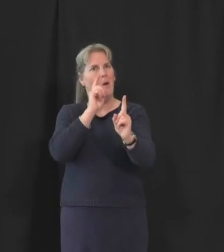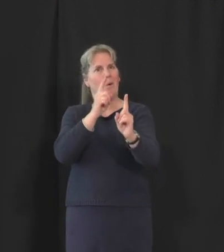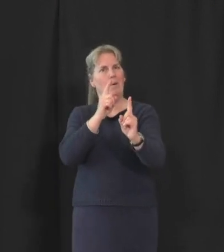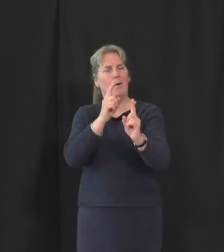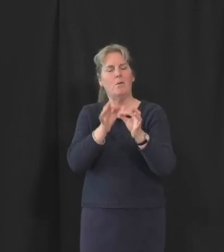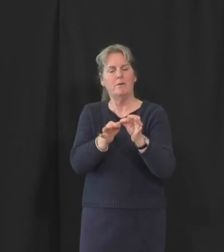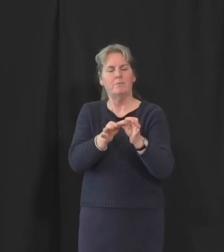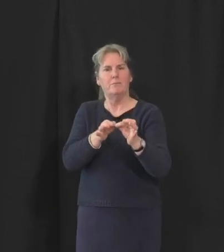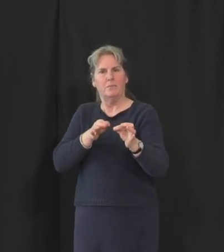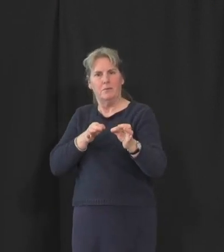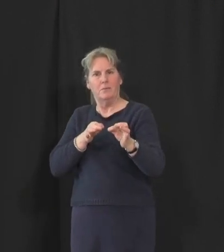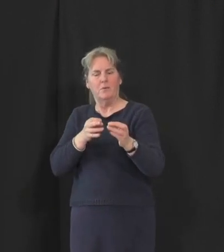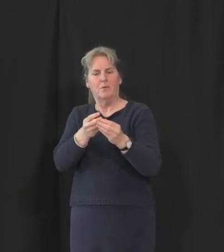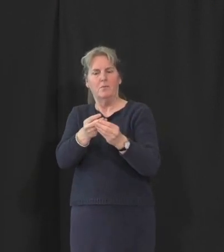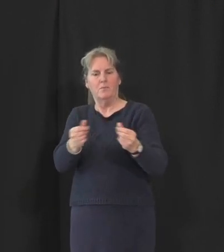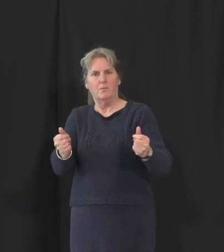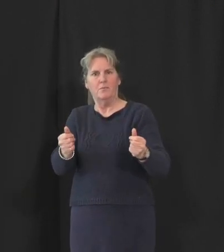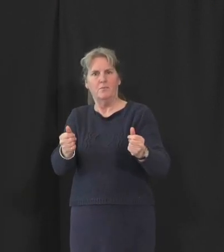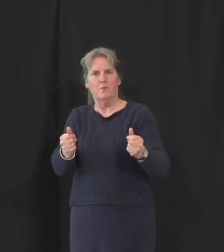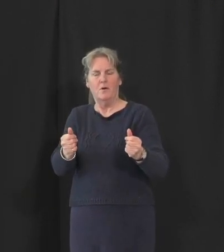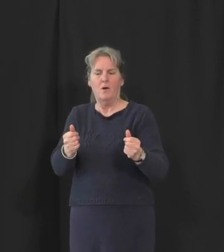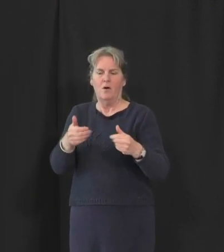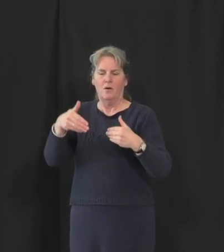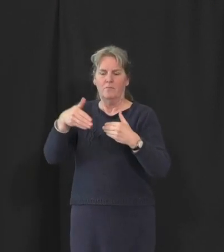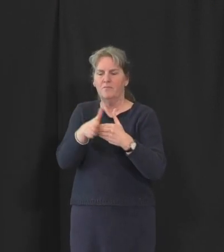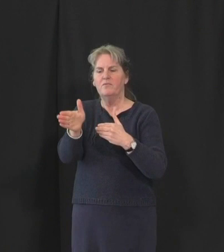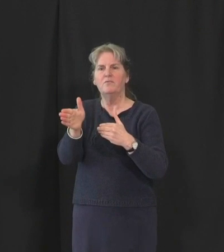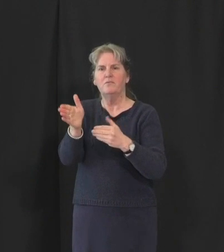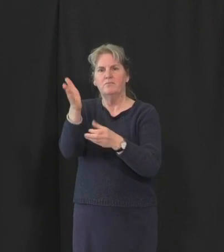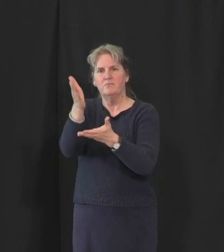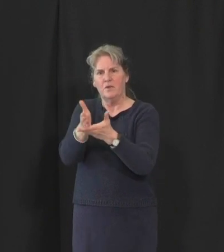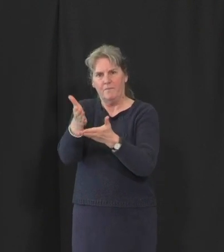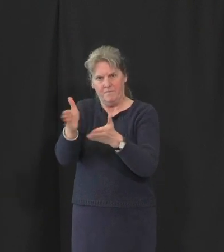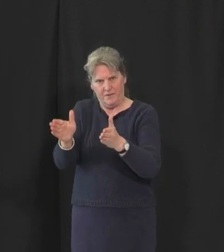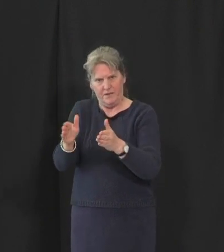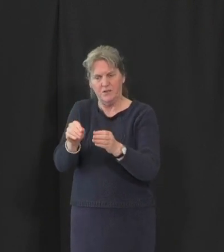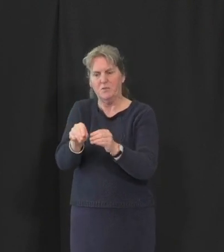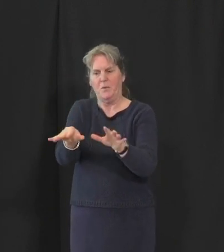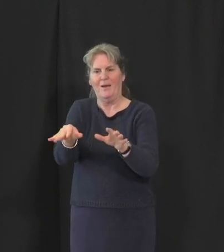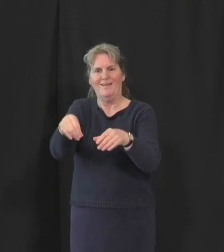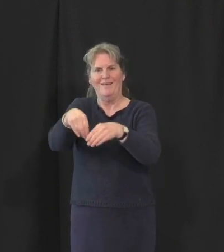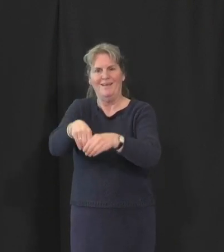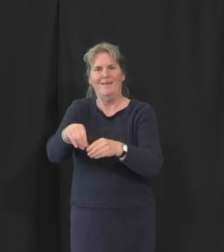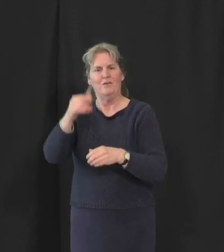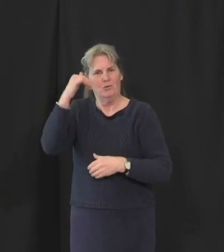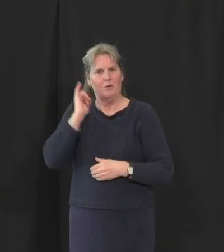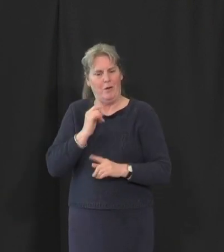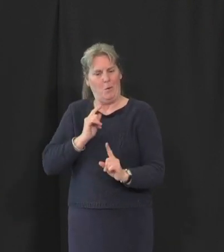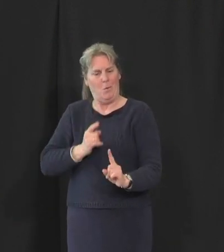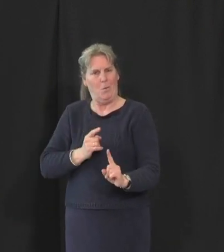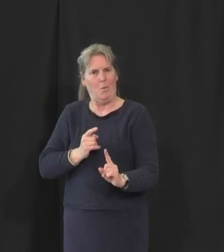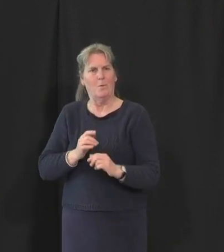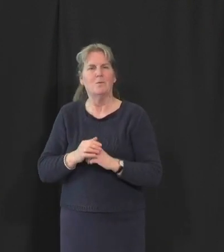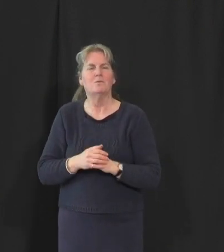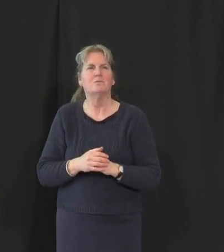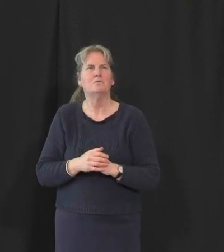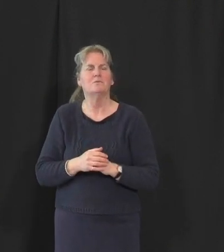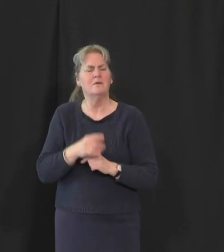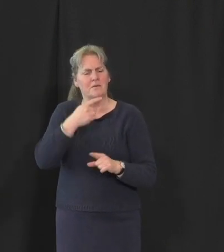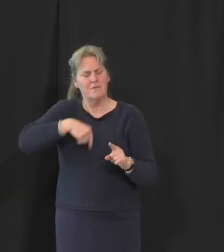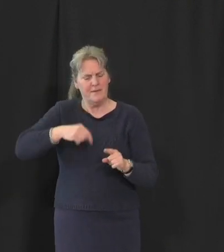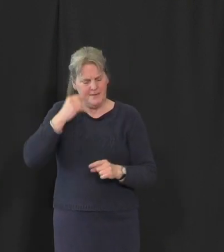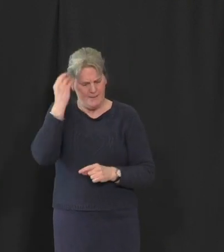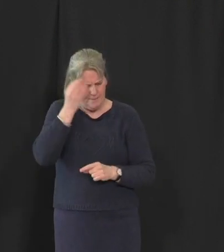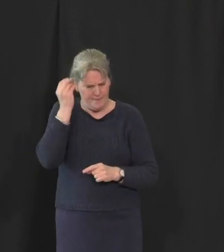delay, diminish, or even to deflect completely community spread in Yukon. Even as we